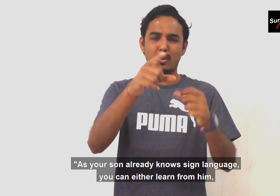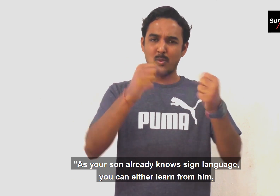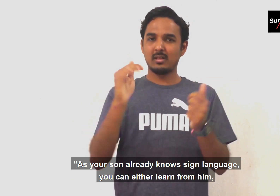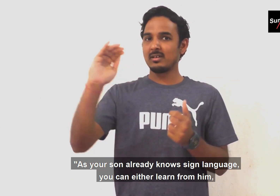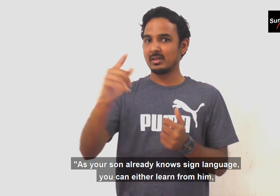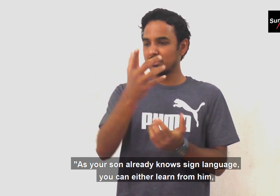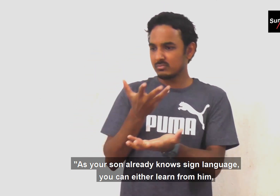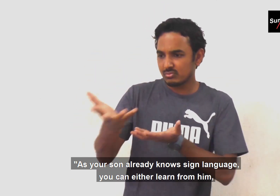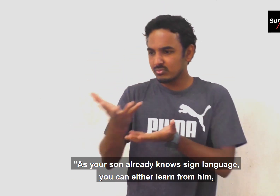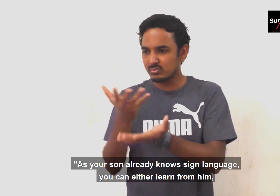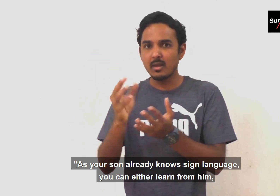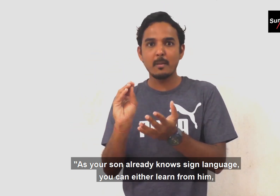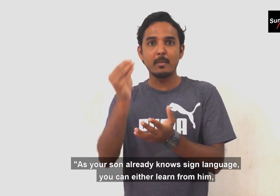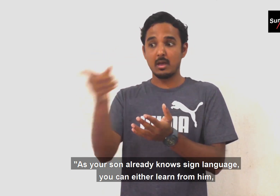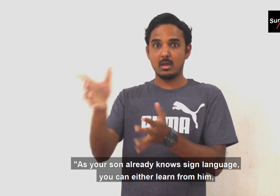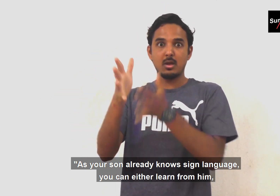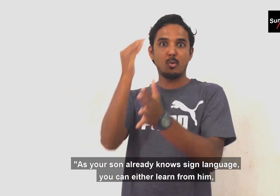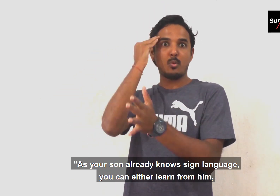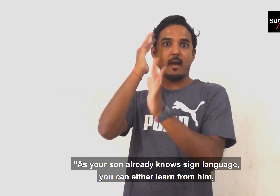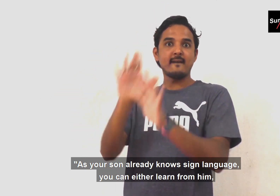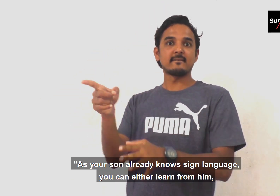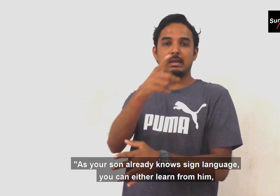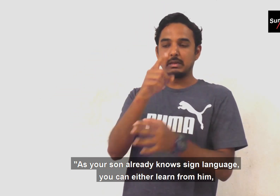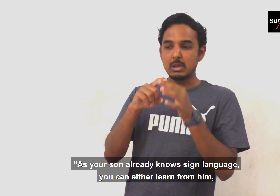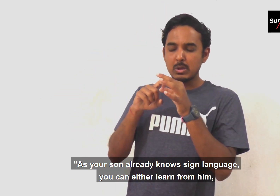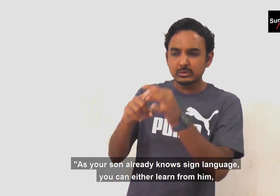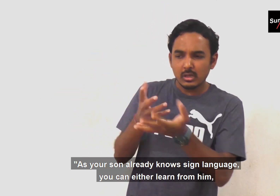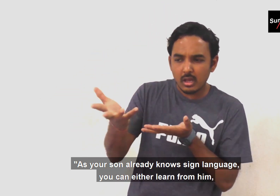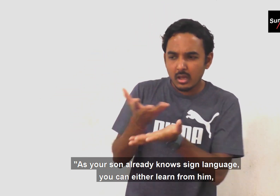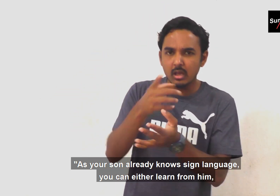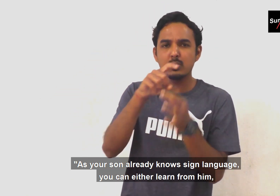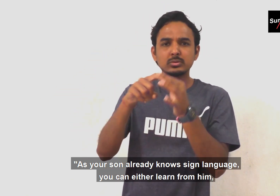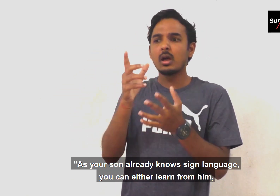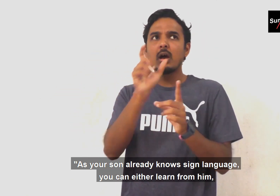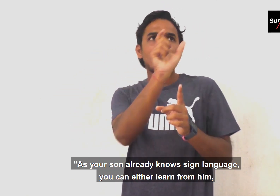As your son already knows sign language, you can either learn from him.